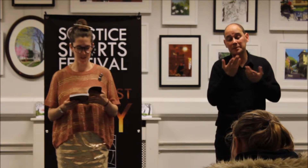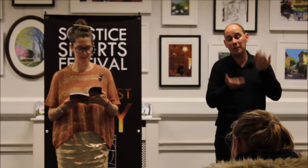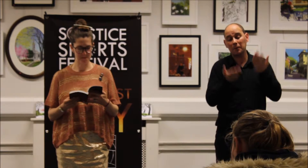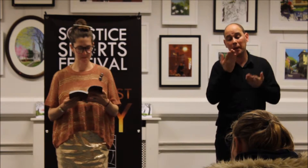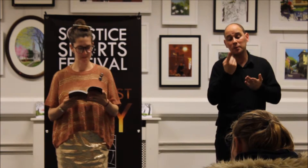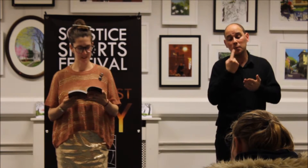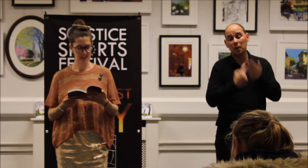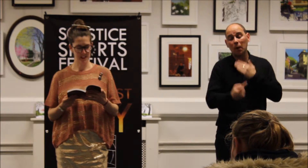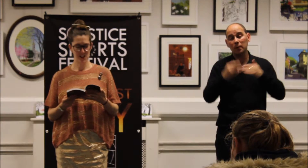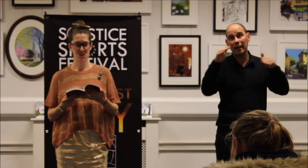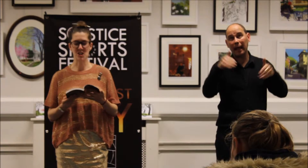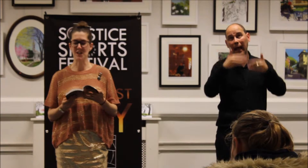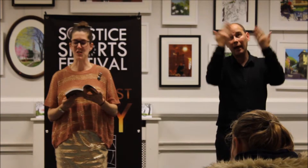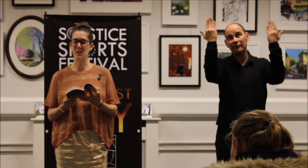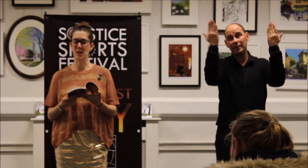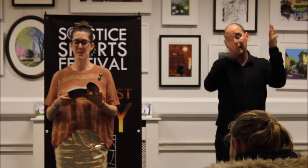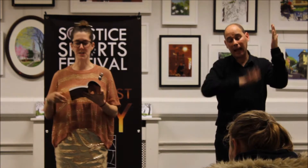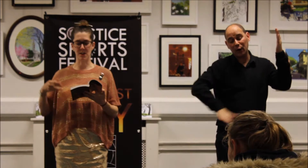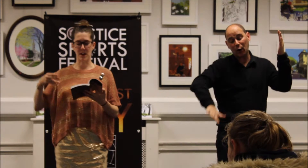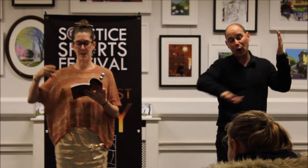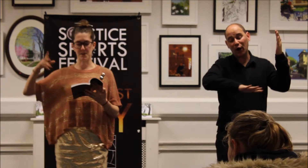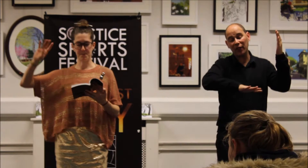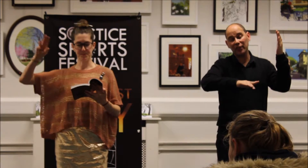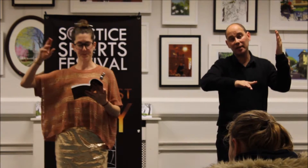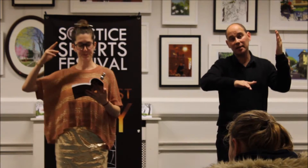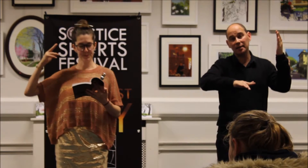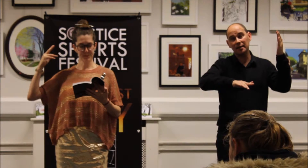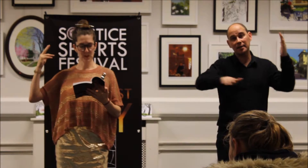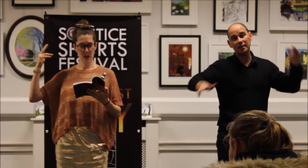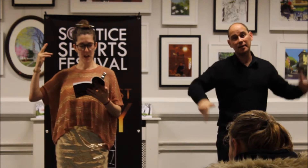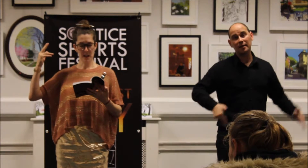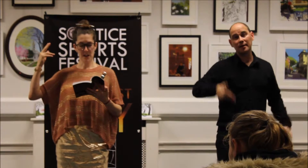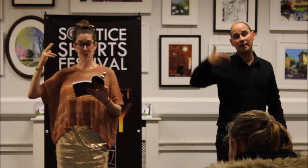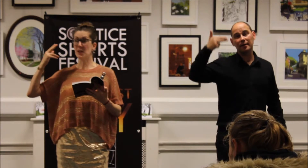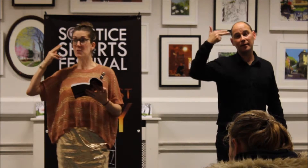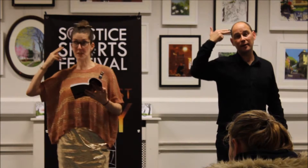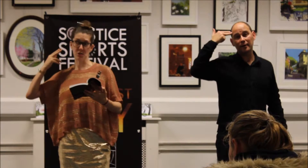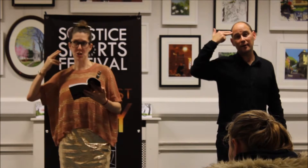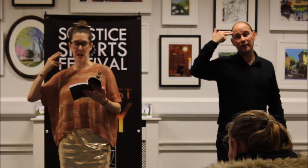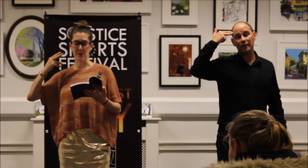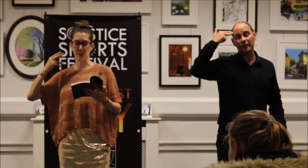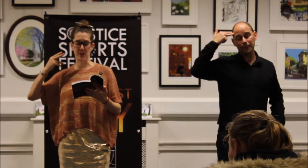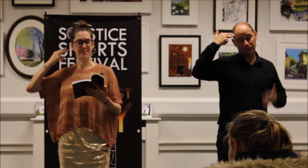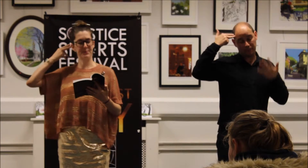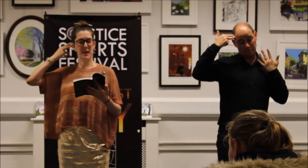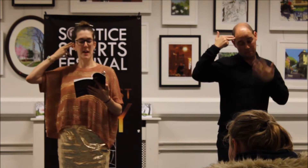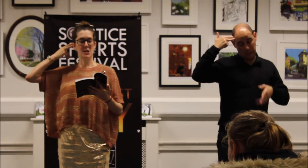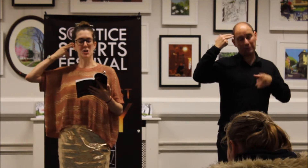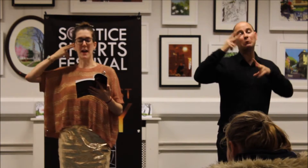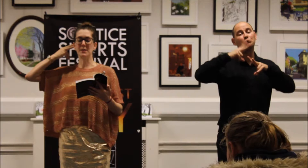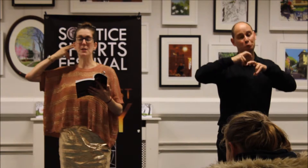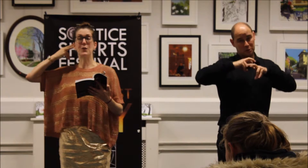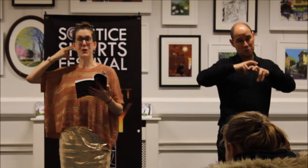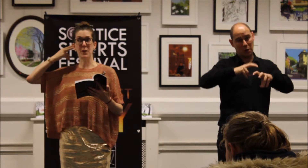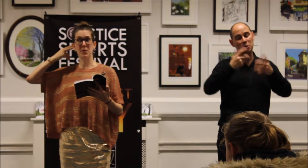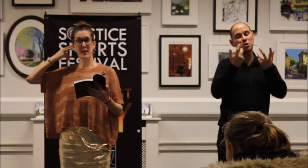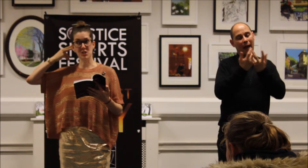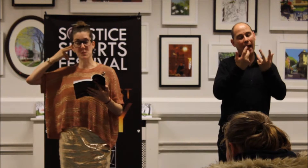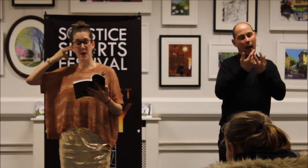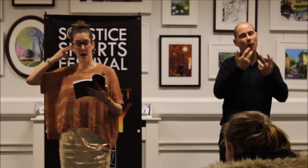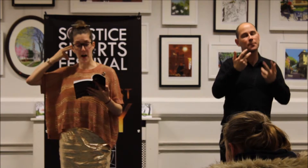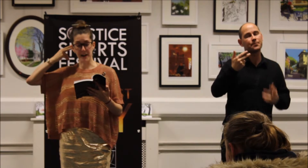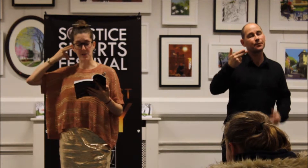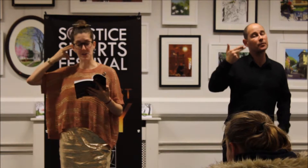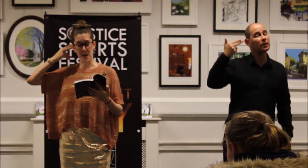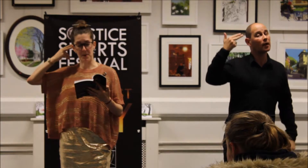herself. She lifted the gun to her head. She had researched how to do it. She held it a few